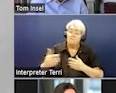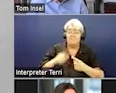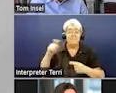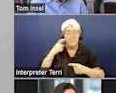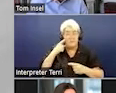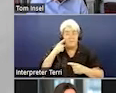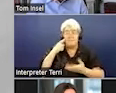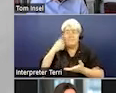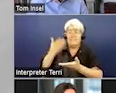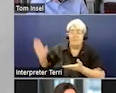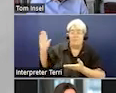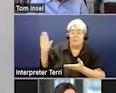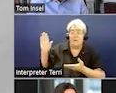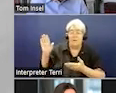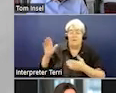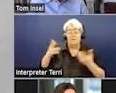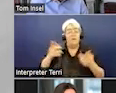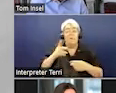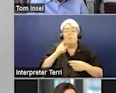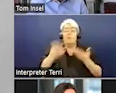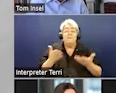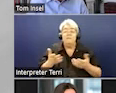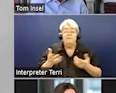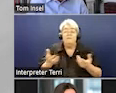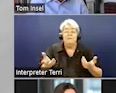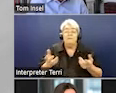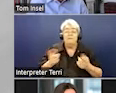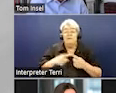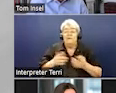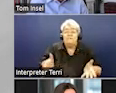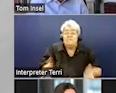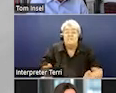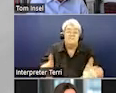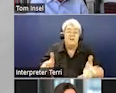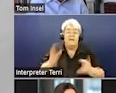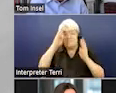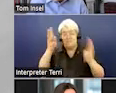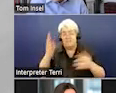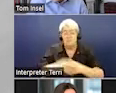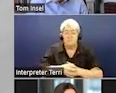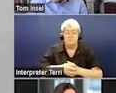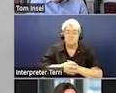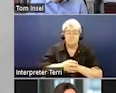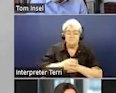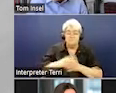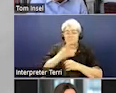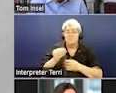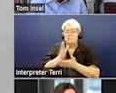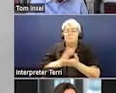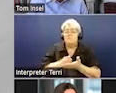way, or maybe even incentivize innovation. So in some of these